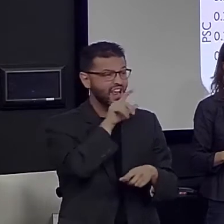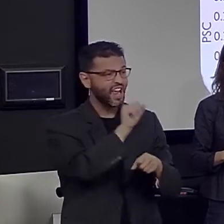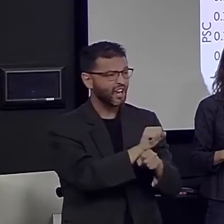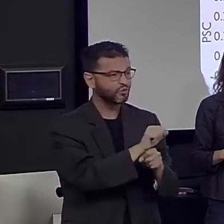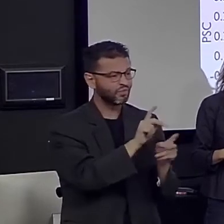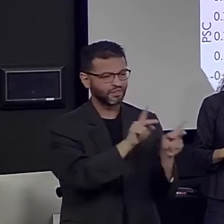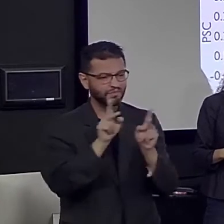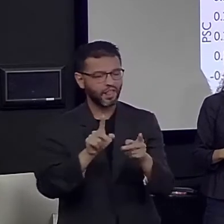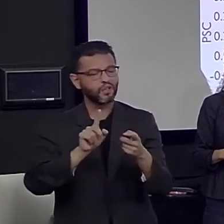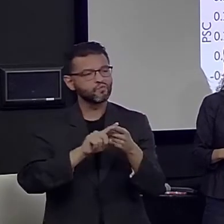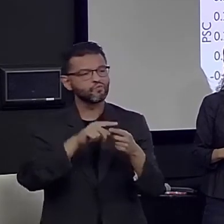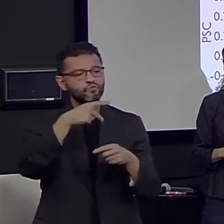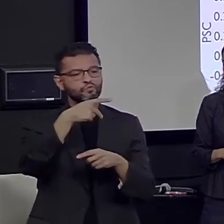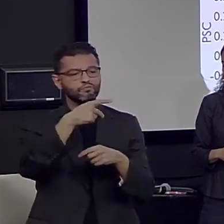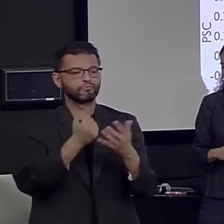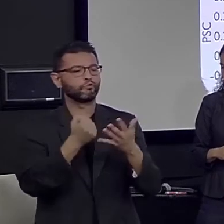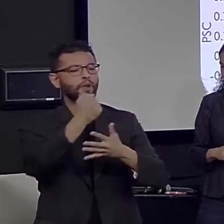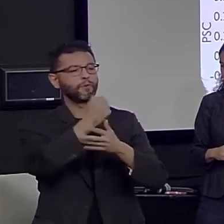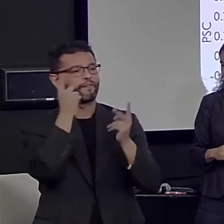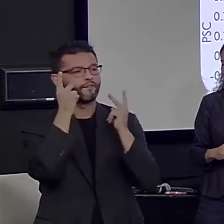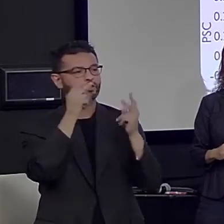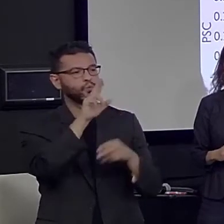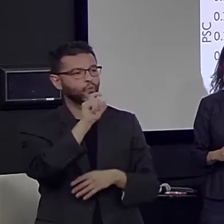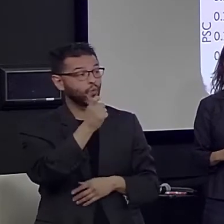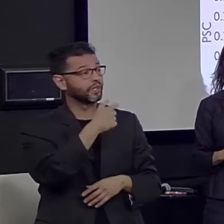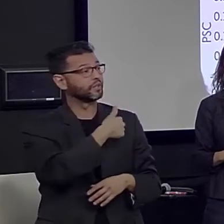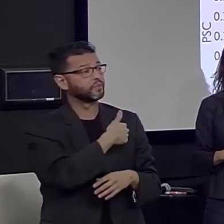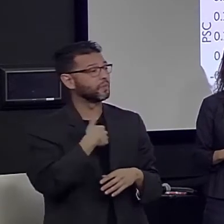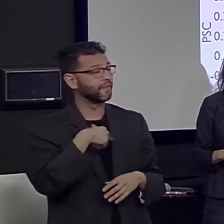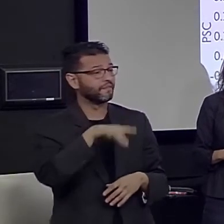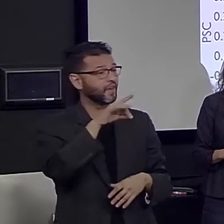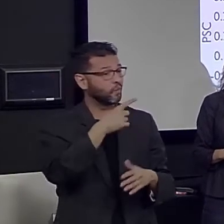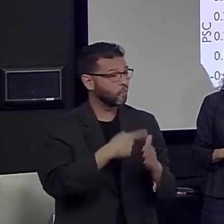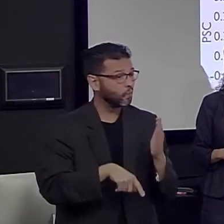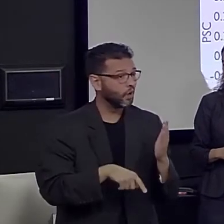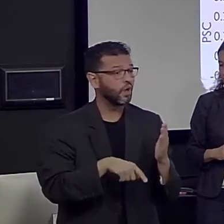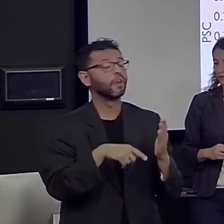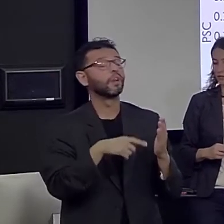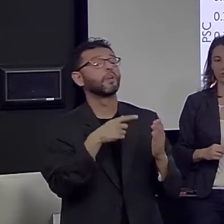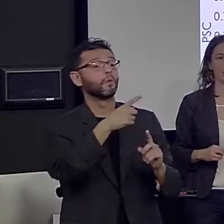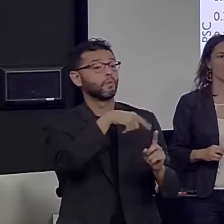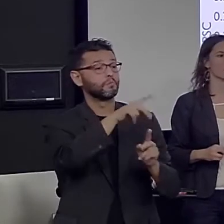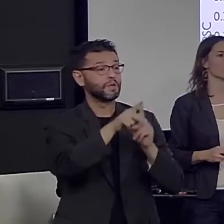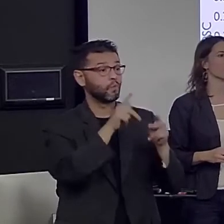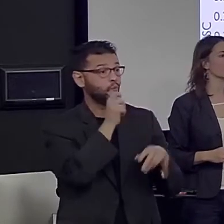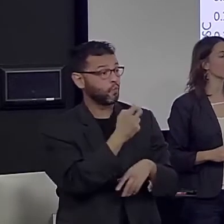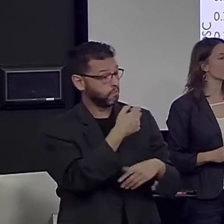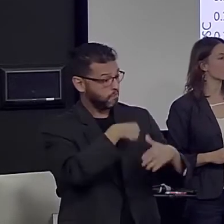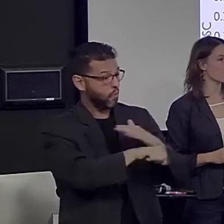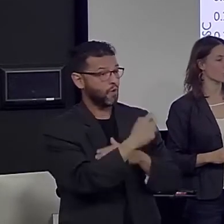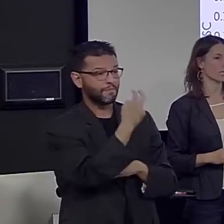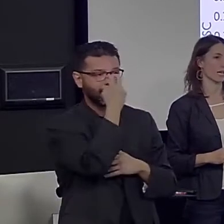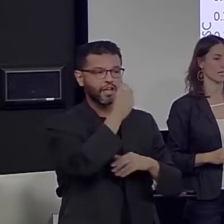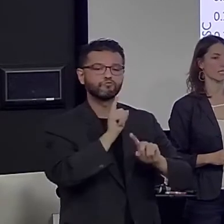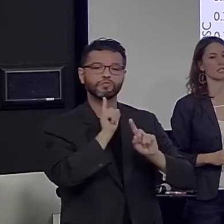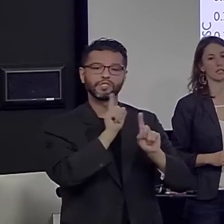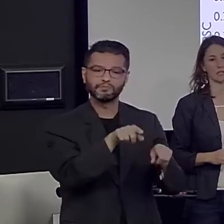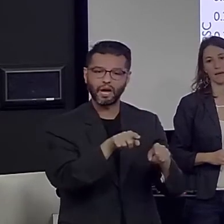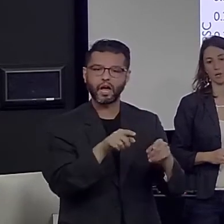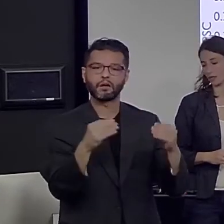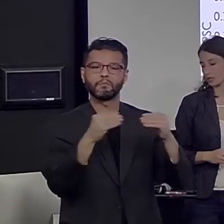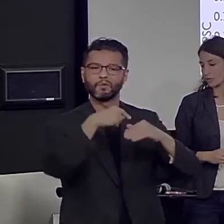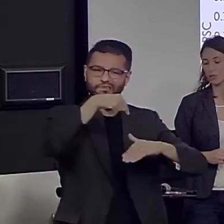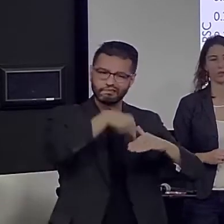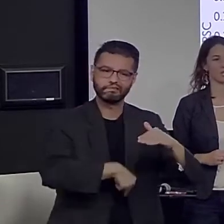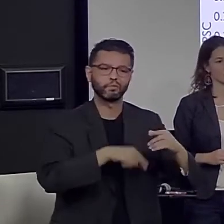or primary visual cortex. And what you find is that the primary visual cortex of congenitally blind individuals responds much more to sentences than